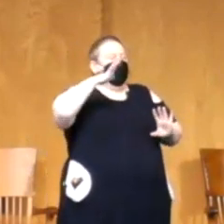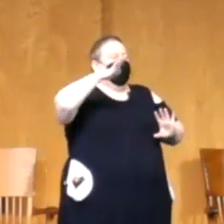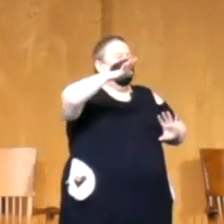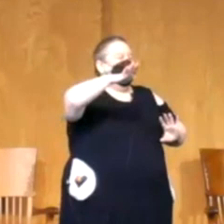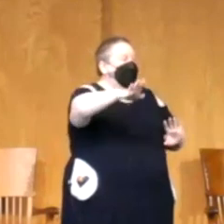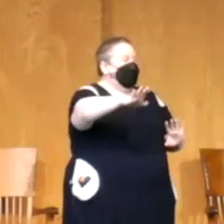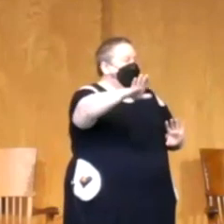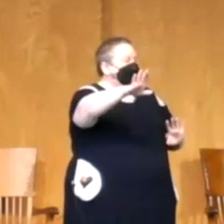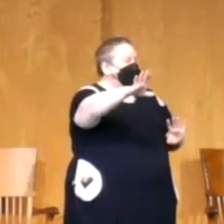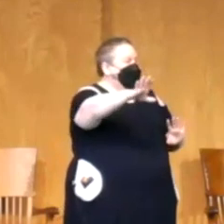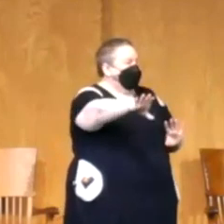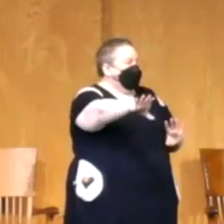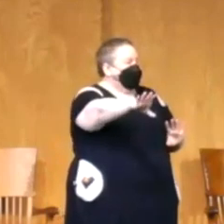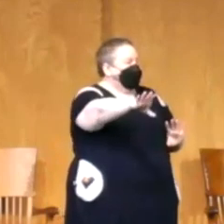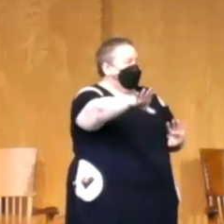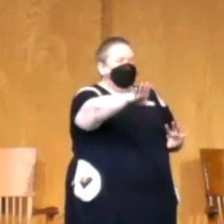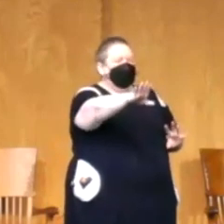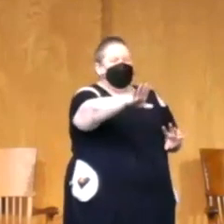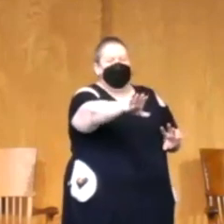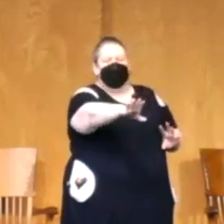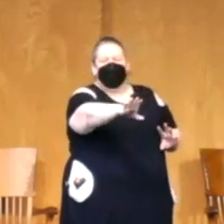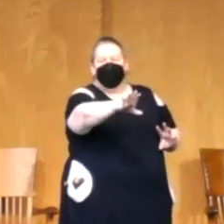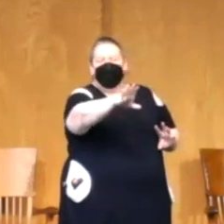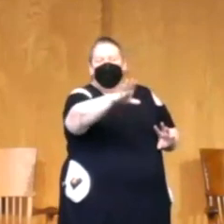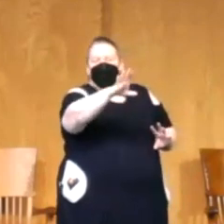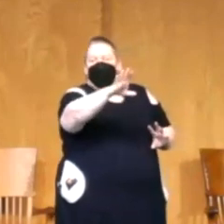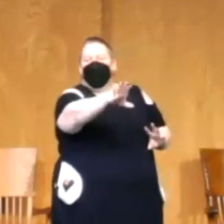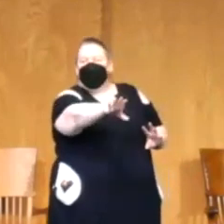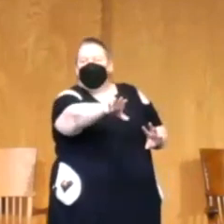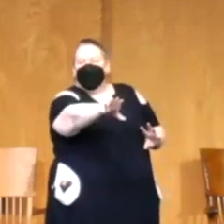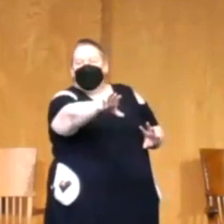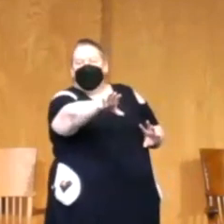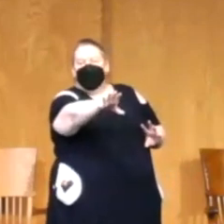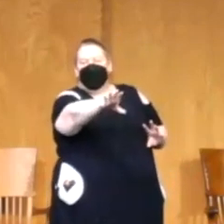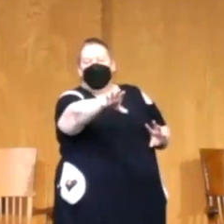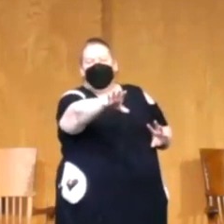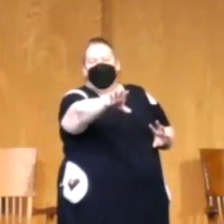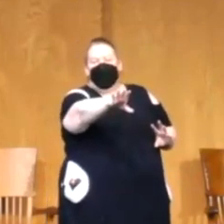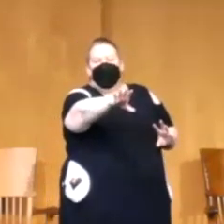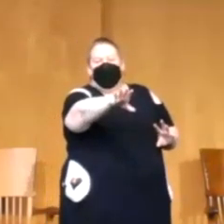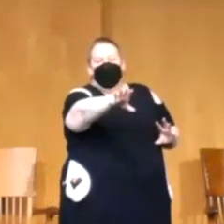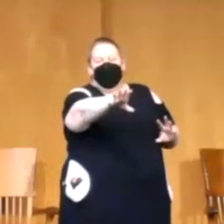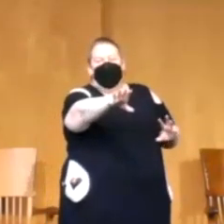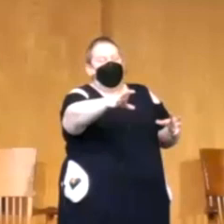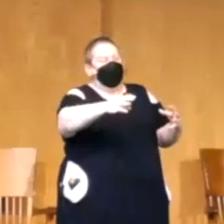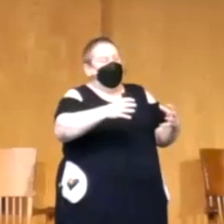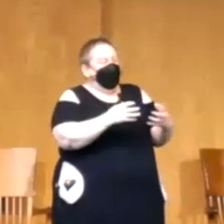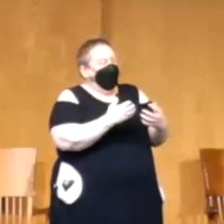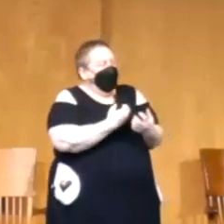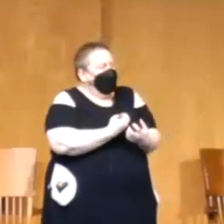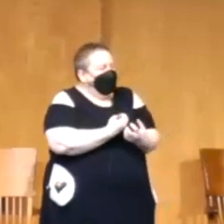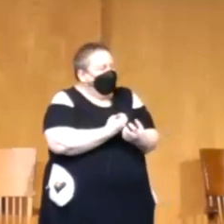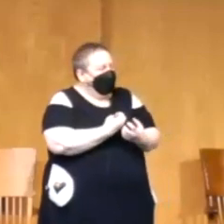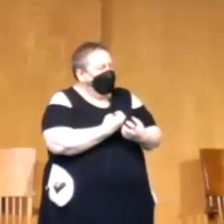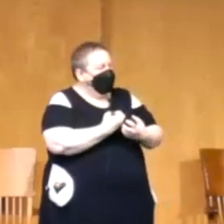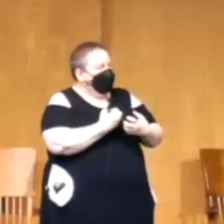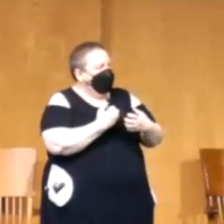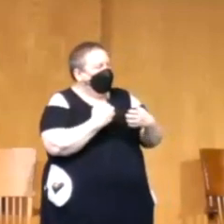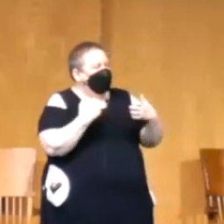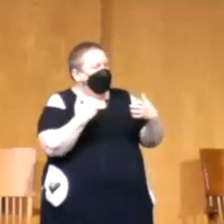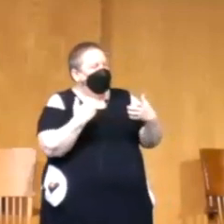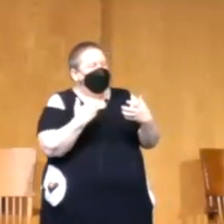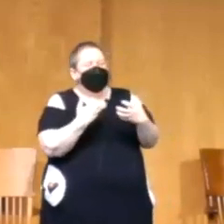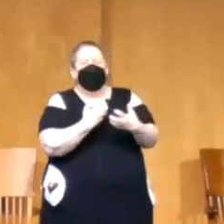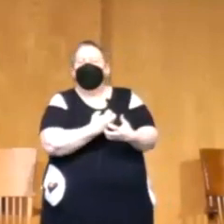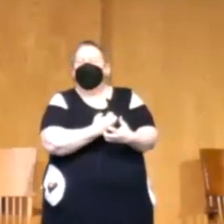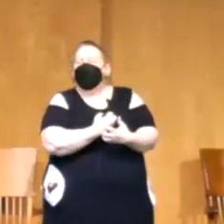with going out into nature and seeking wonder, with being at home with the